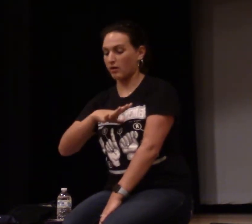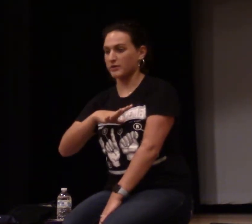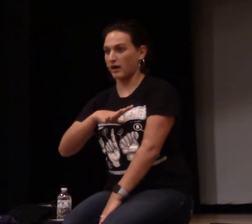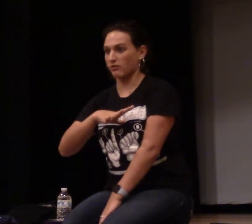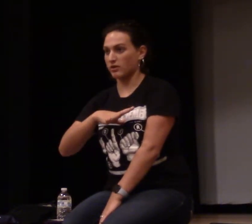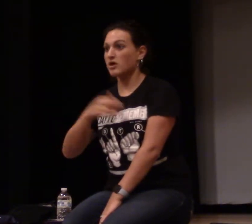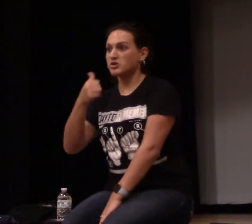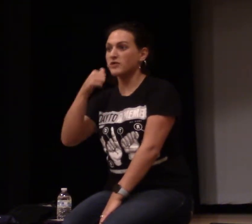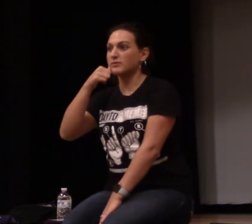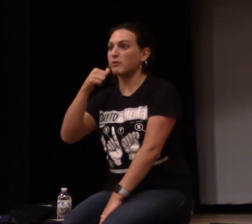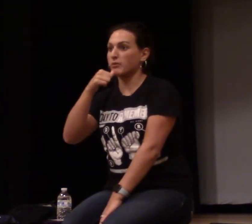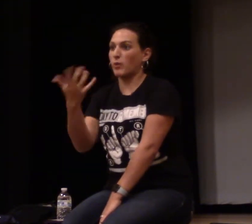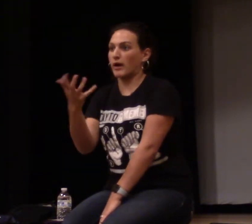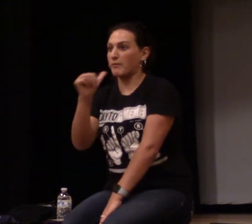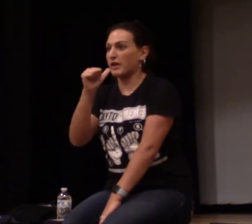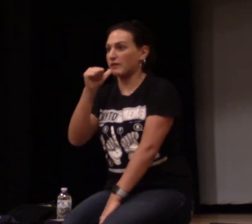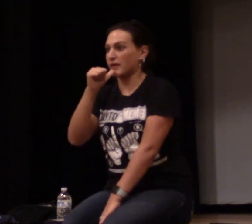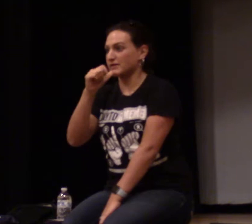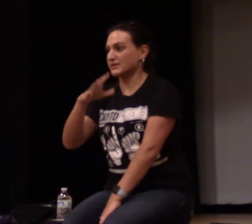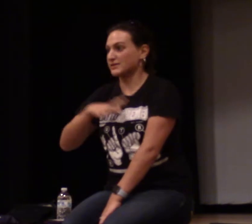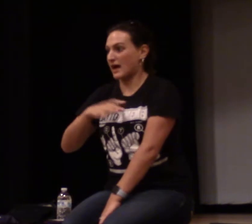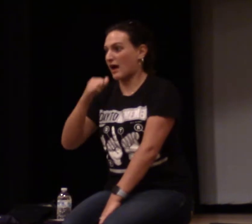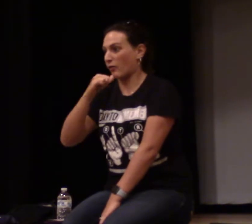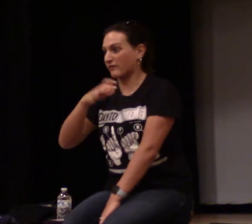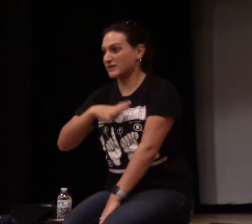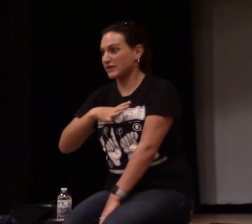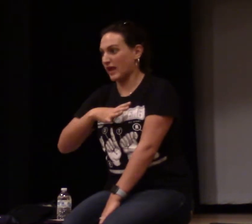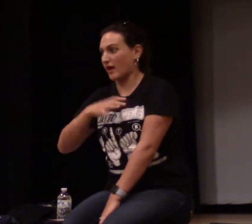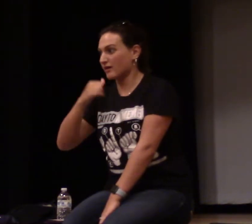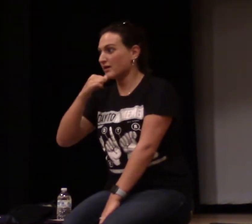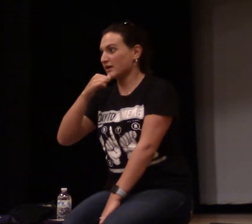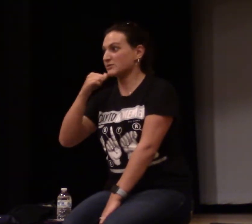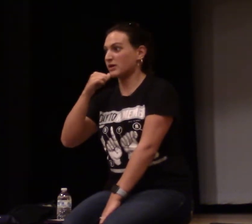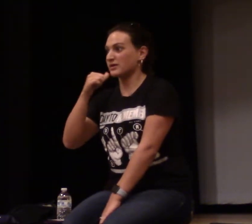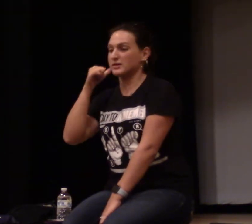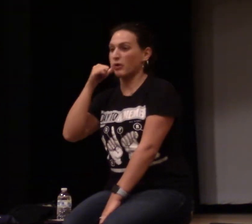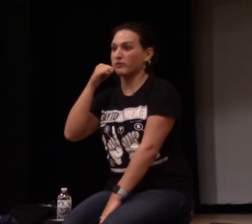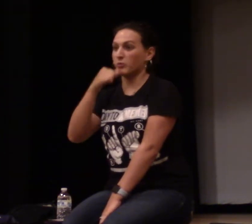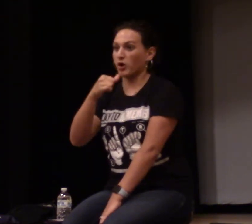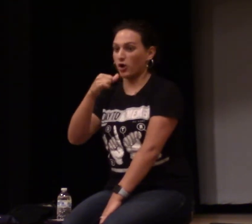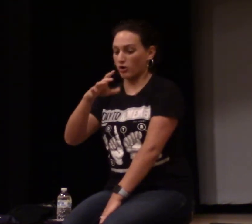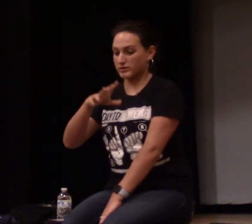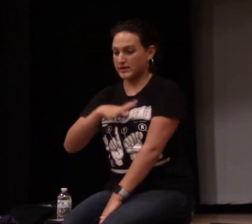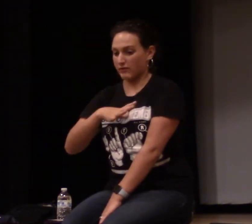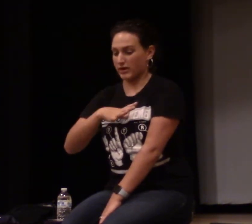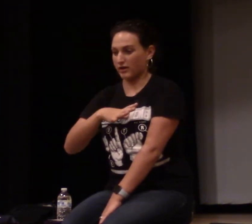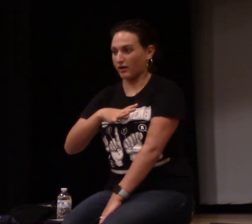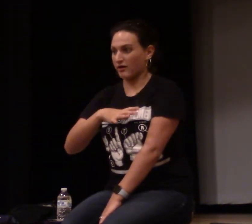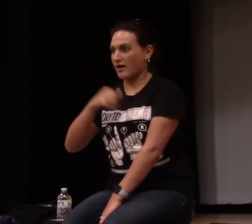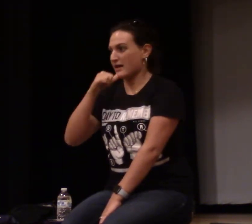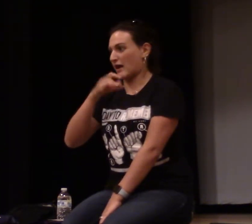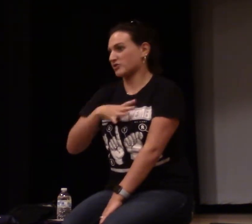down. So that's probably where I'm getting this, is that how I've seen that, is because it went from girl to down here, and now it's just